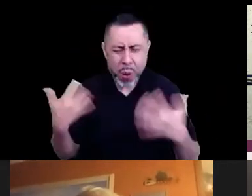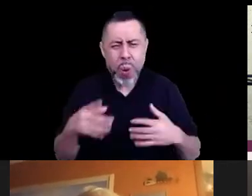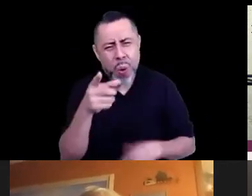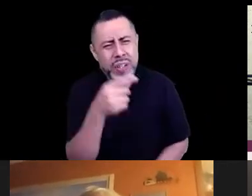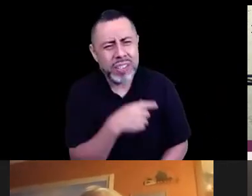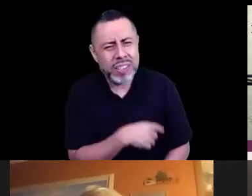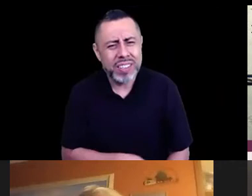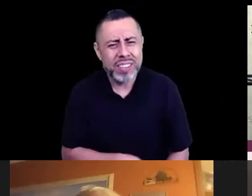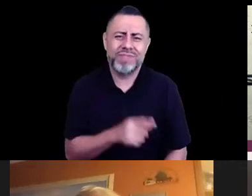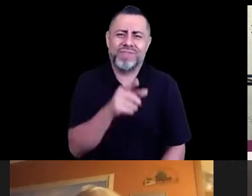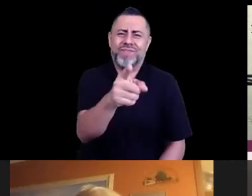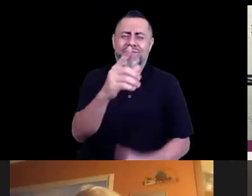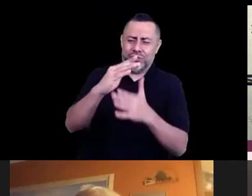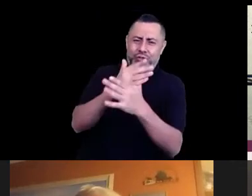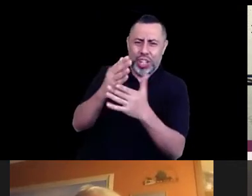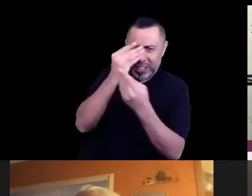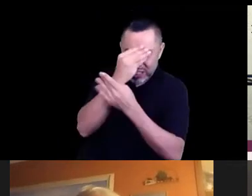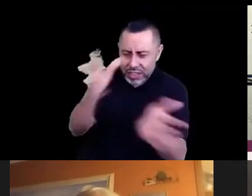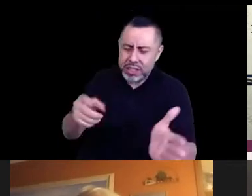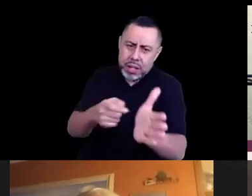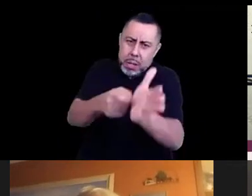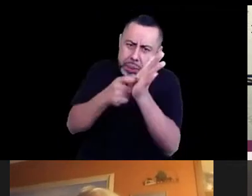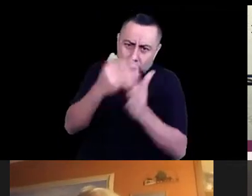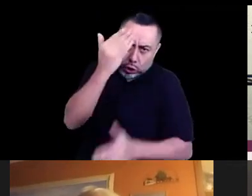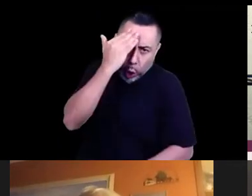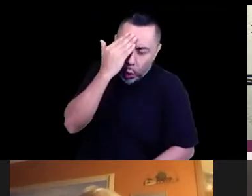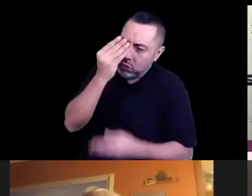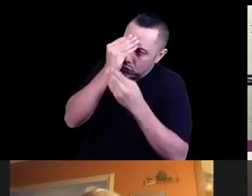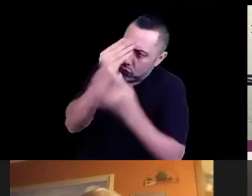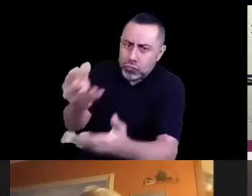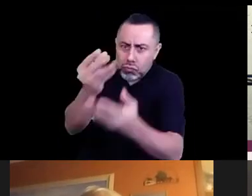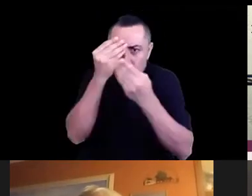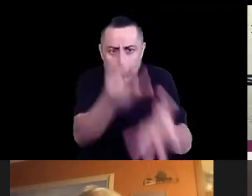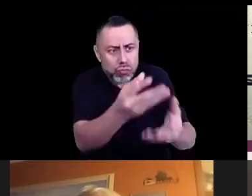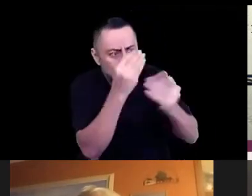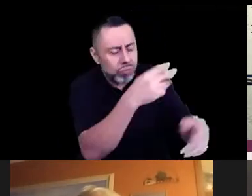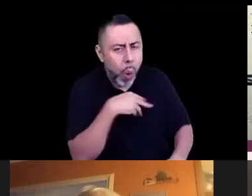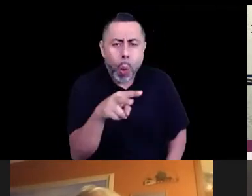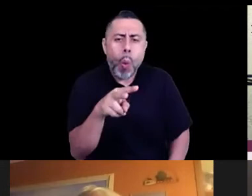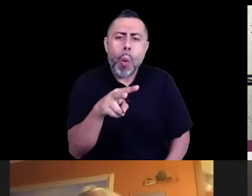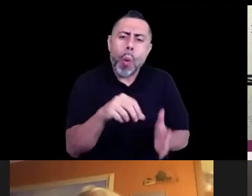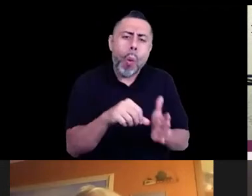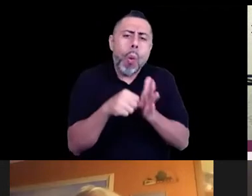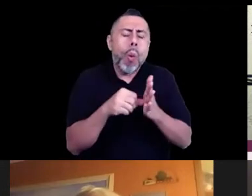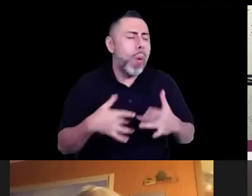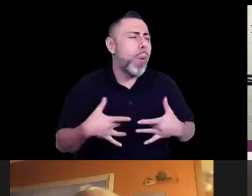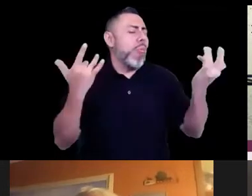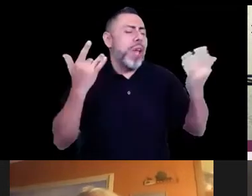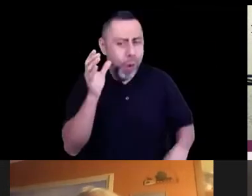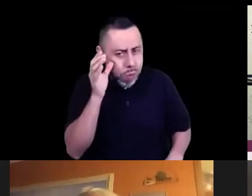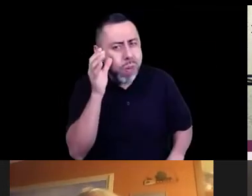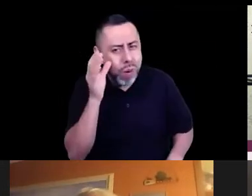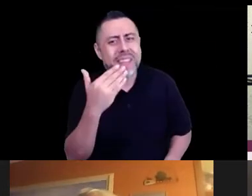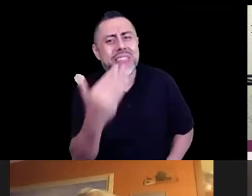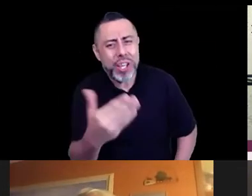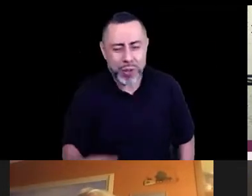Telling everybody what they really need to hear. I was delighted to hear all your words. Thank you. Thank